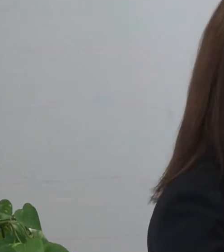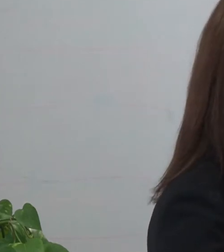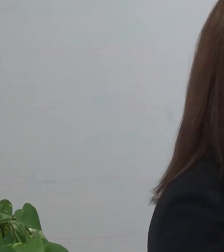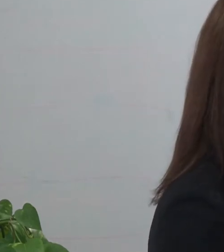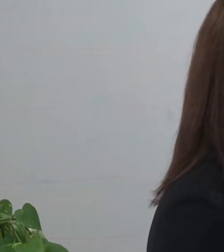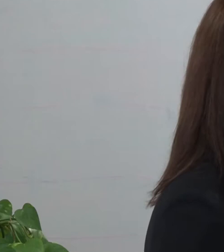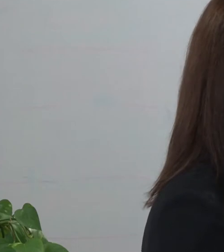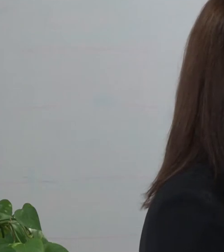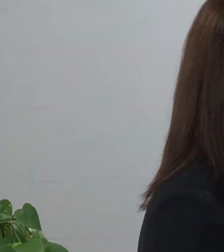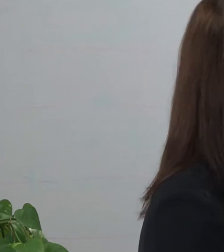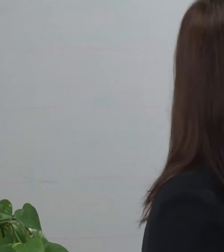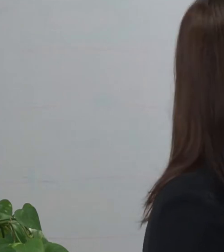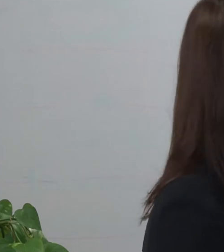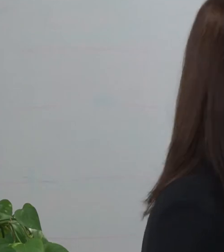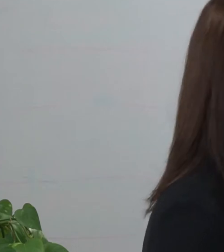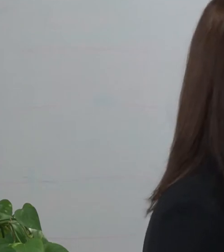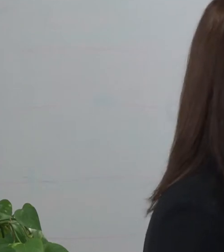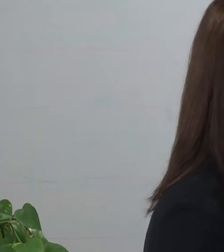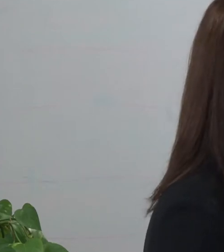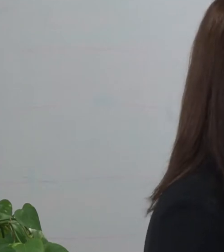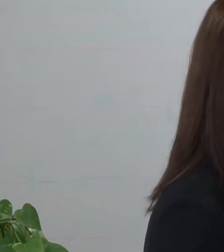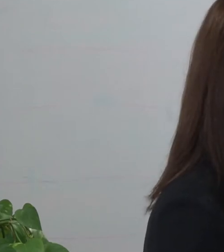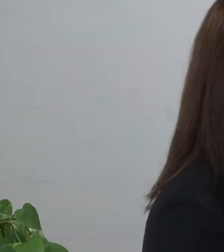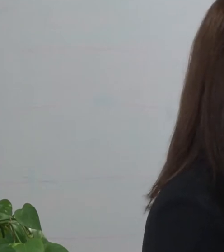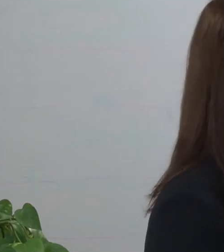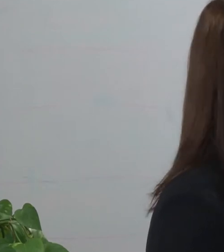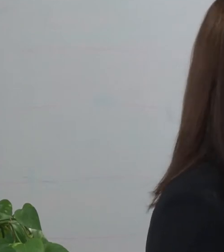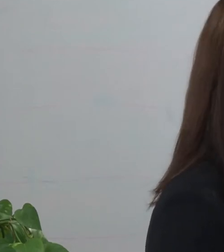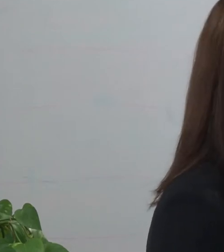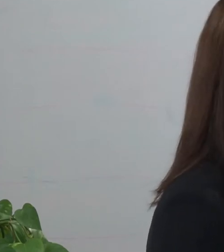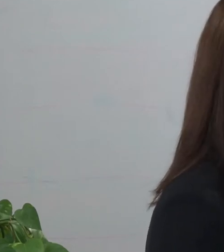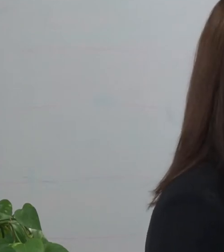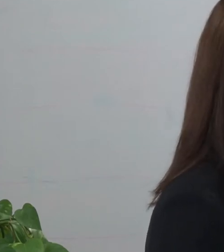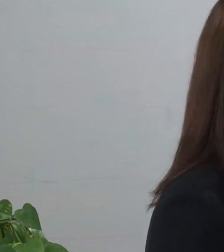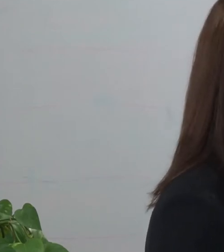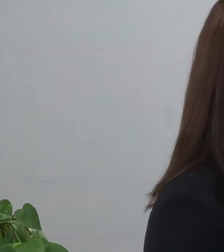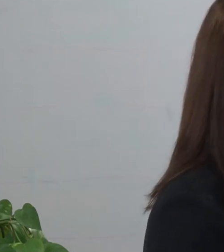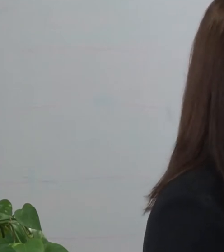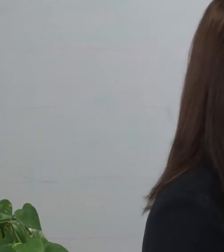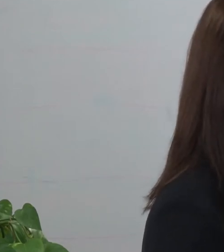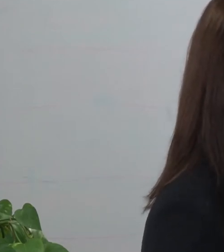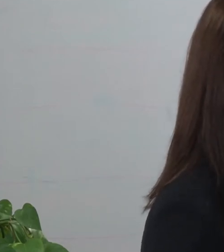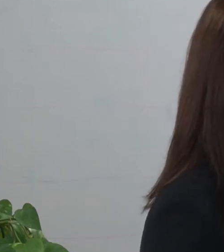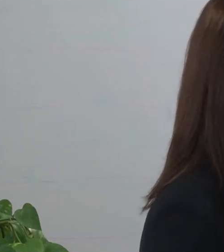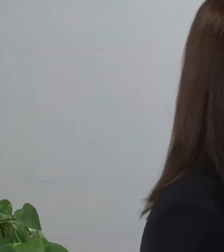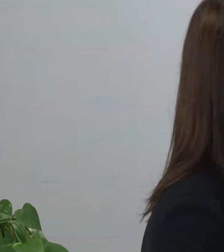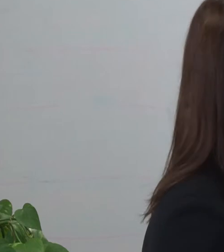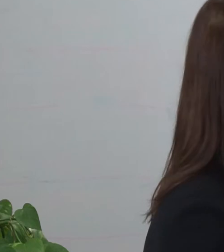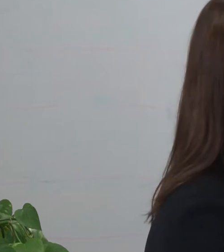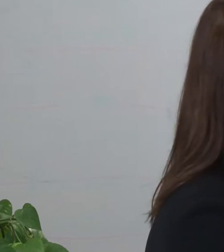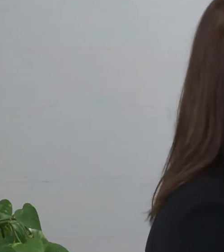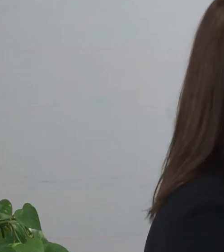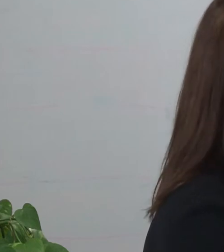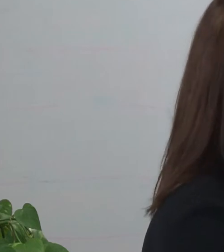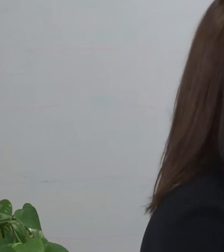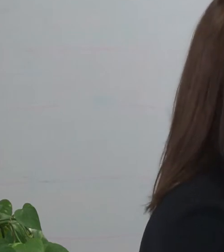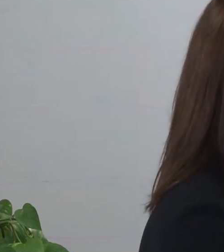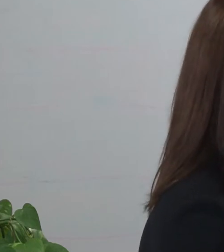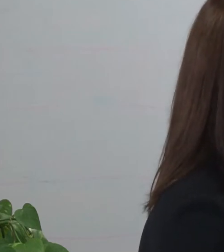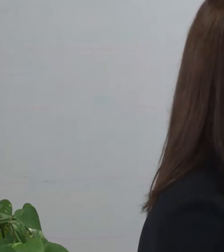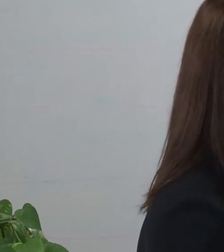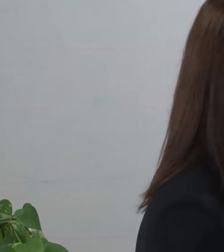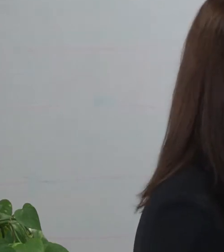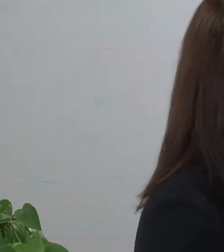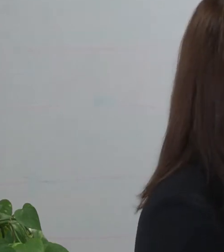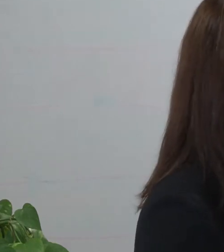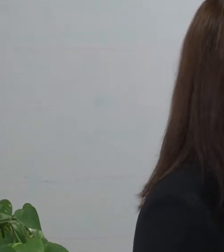to do. 15 of the 38 individuals that will participate in the Bristol Training and Employment Program have already begun training